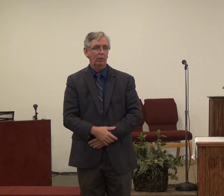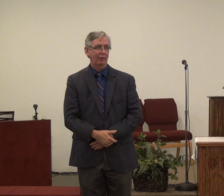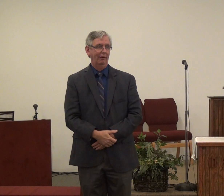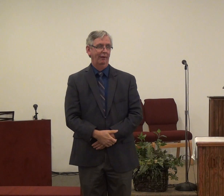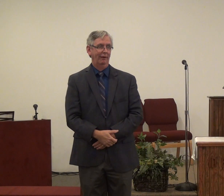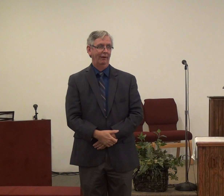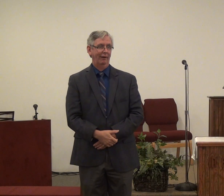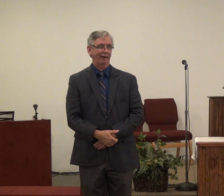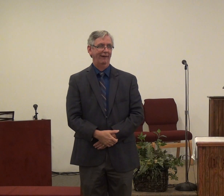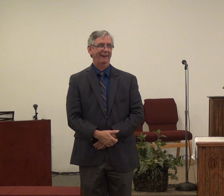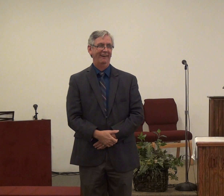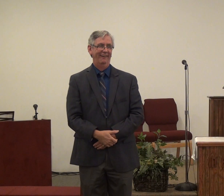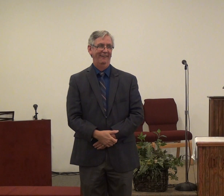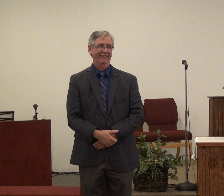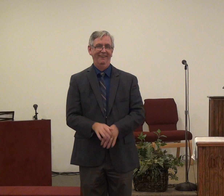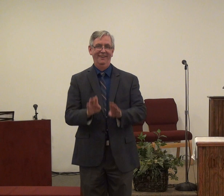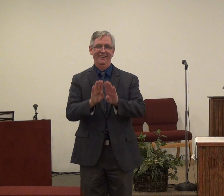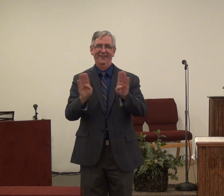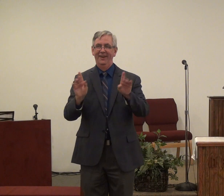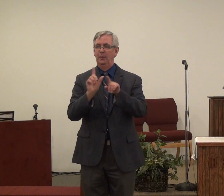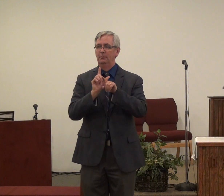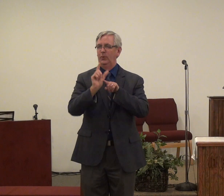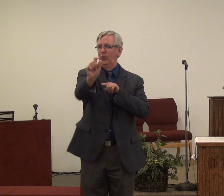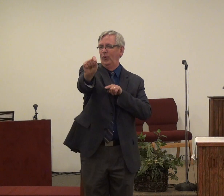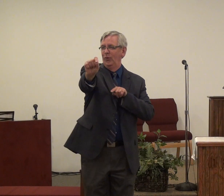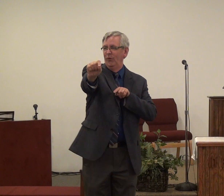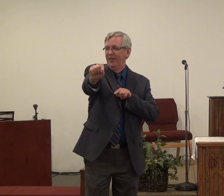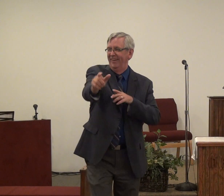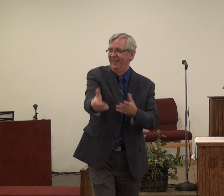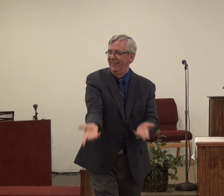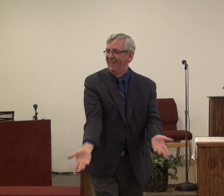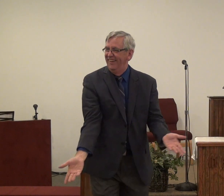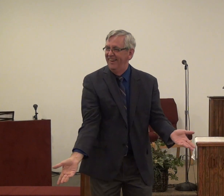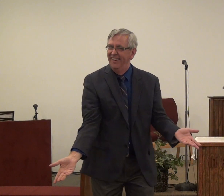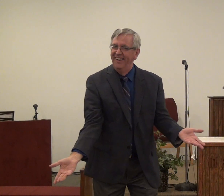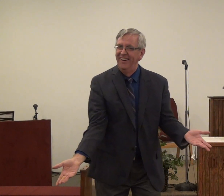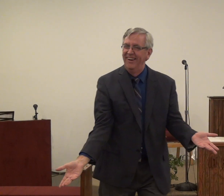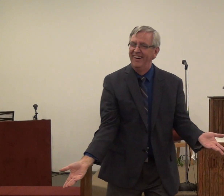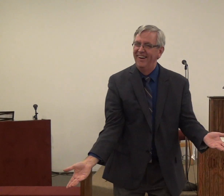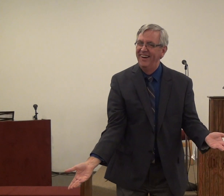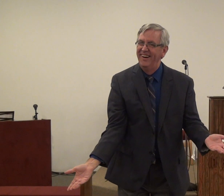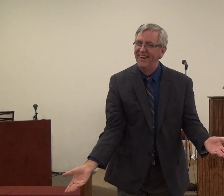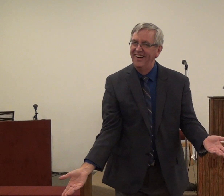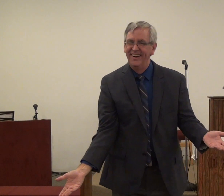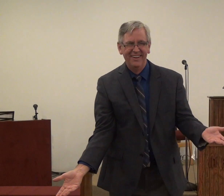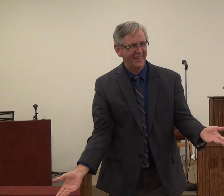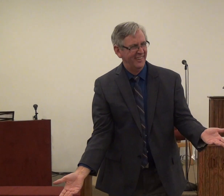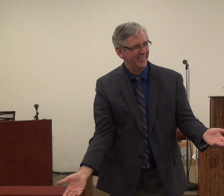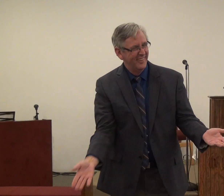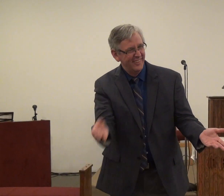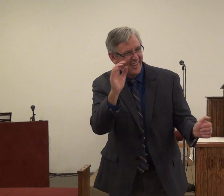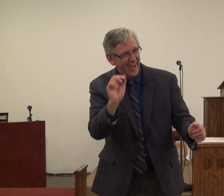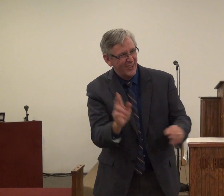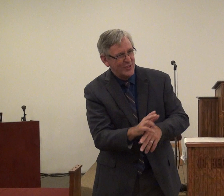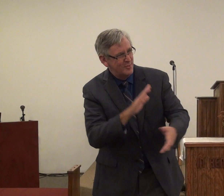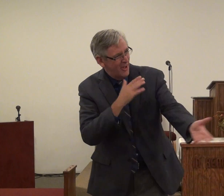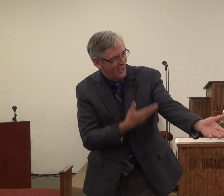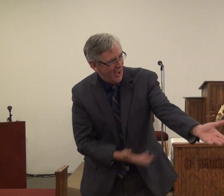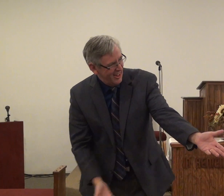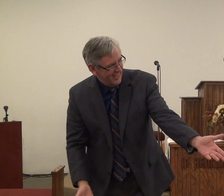in your heart? And the woman said, and she got out as soon as the doors opened and left. But